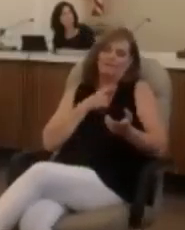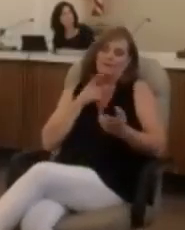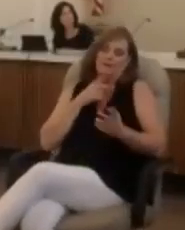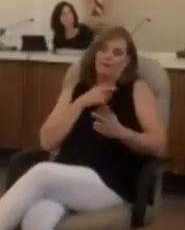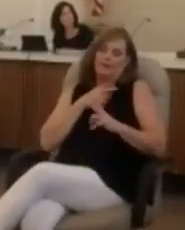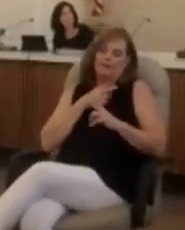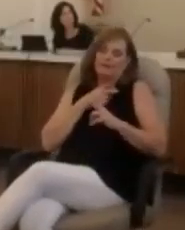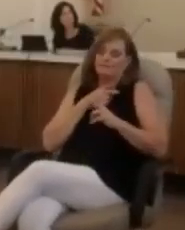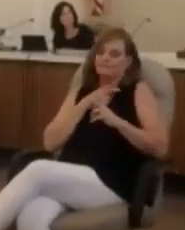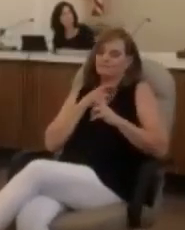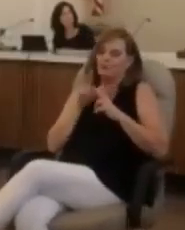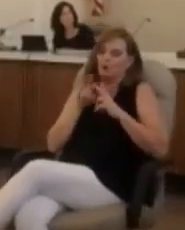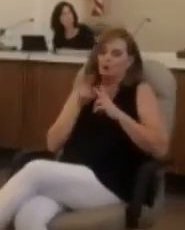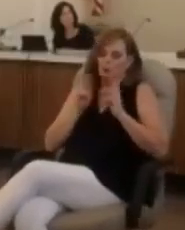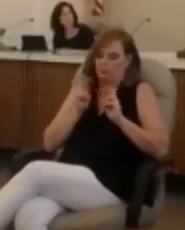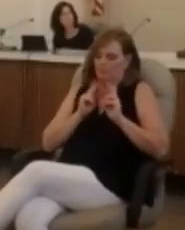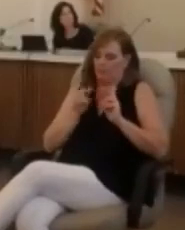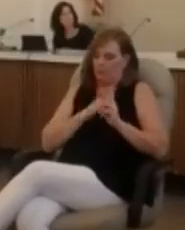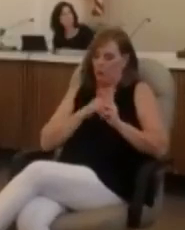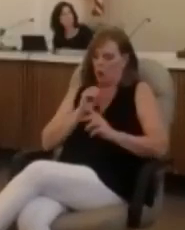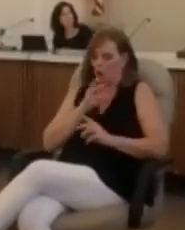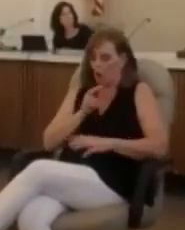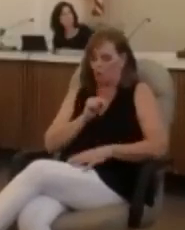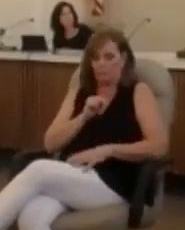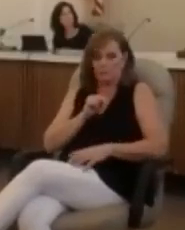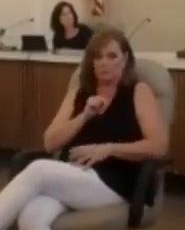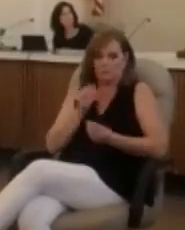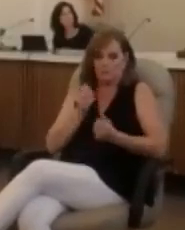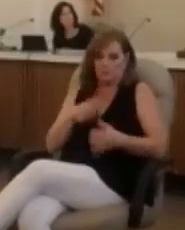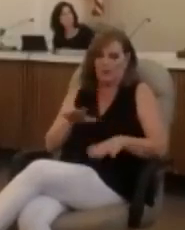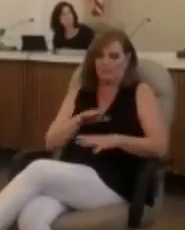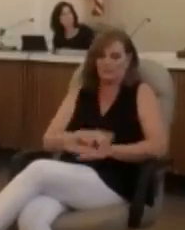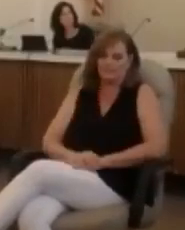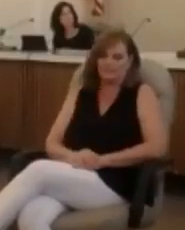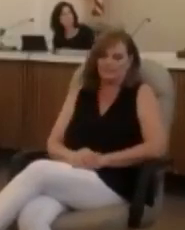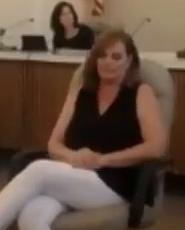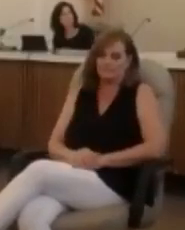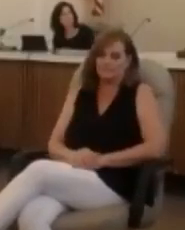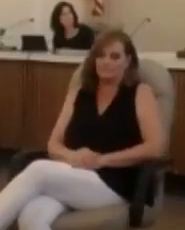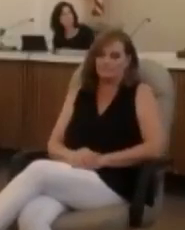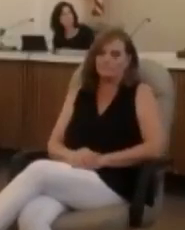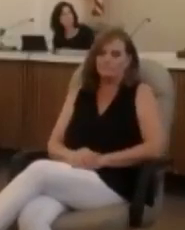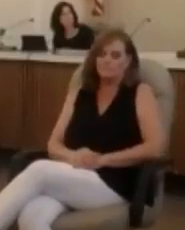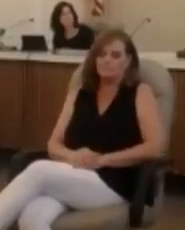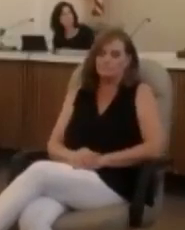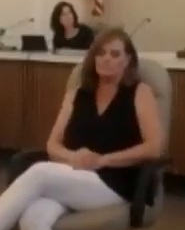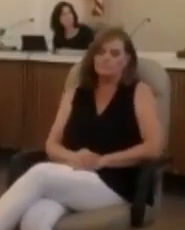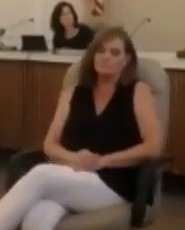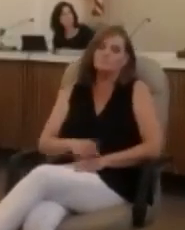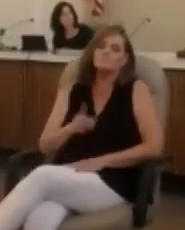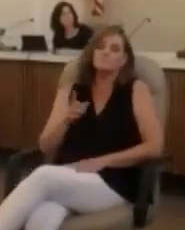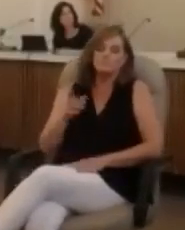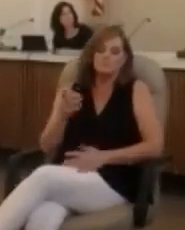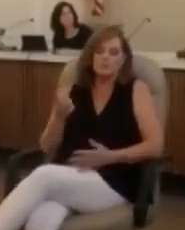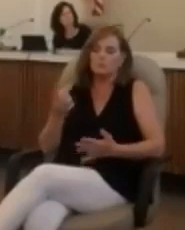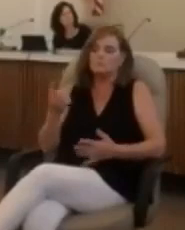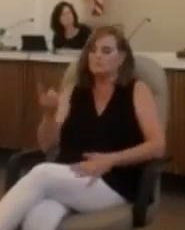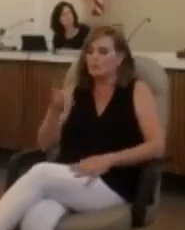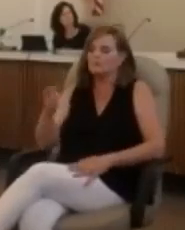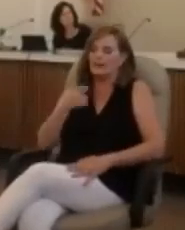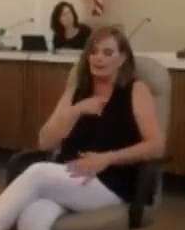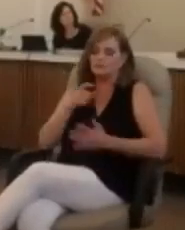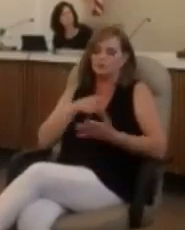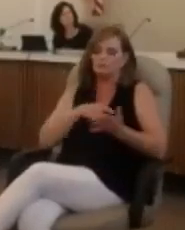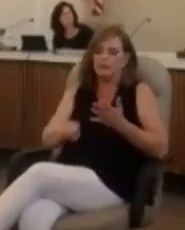In other words, there has to be some means for that, those property taxes to be paid. And if it's not going to